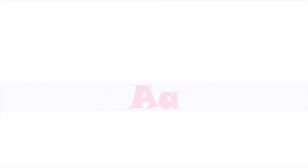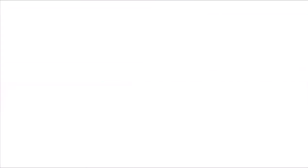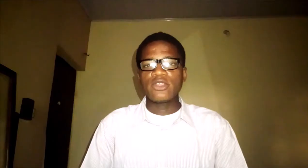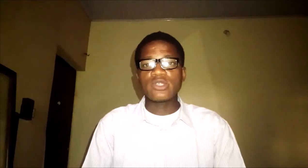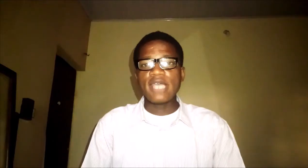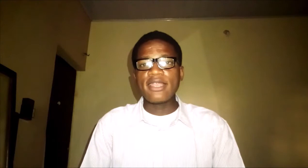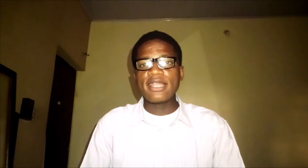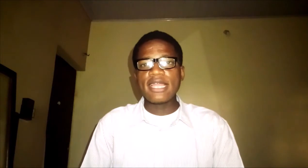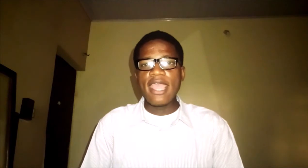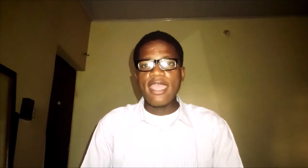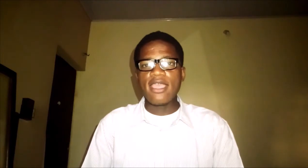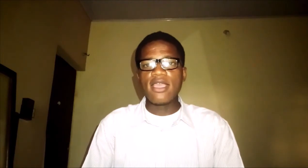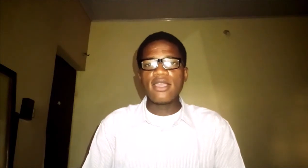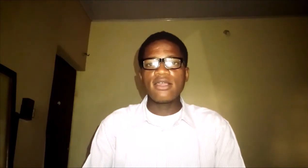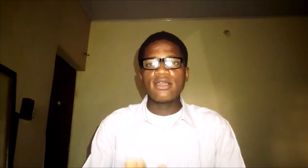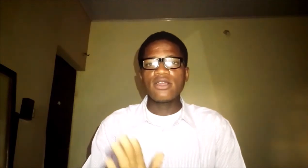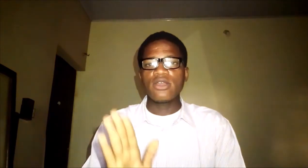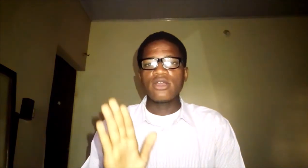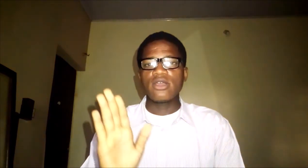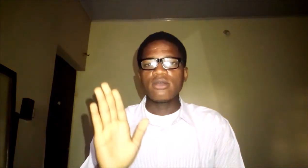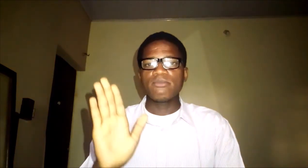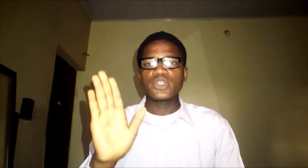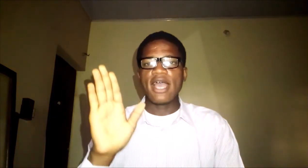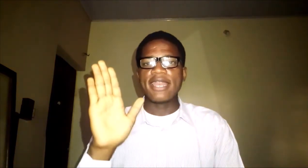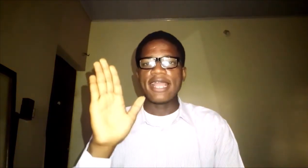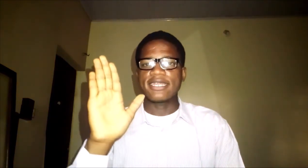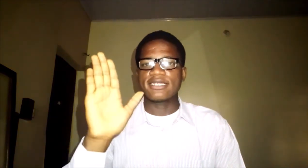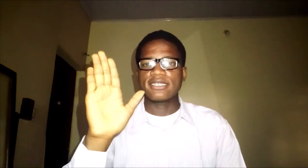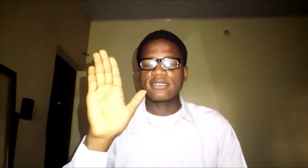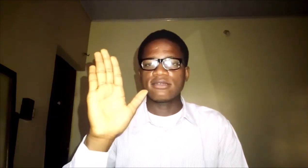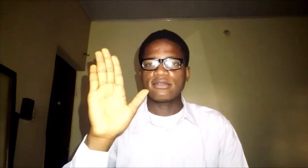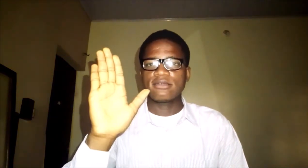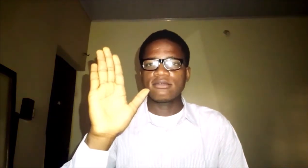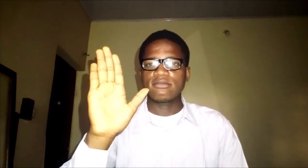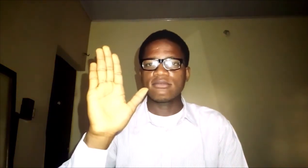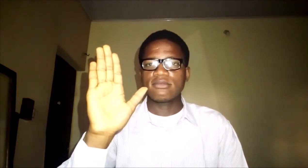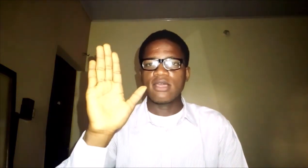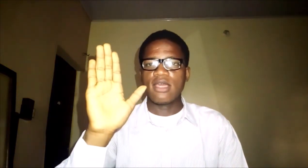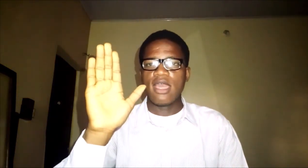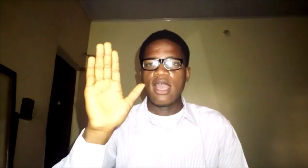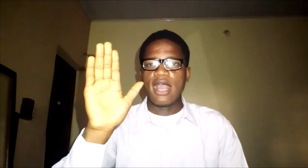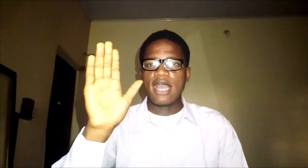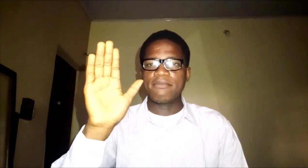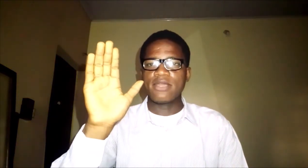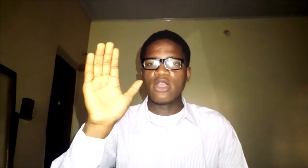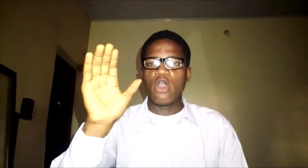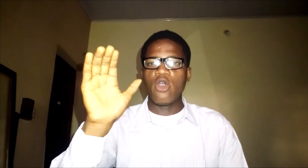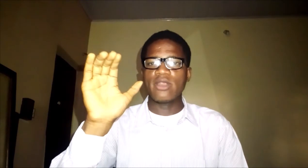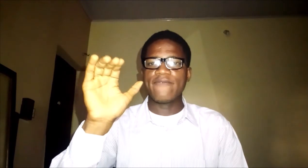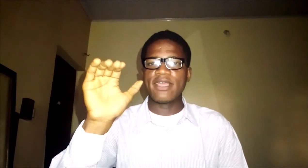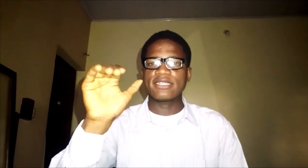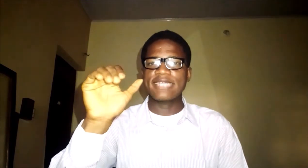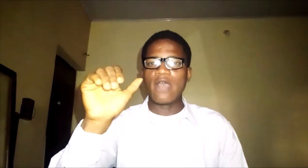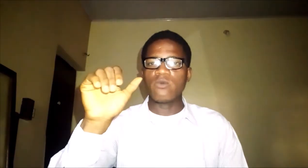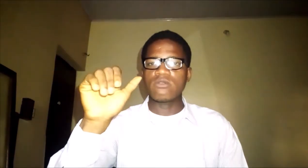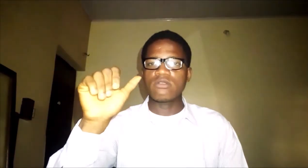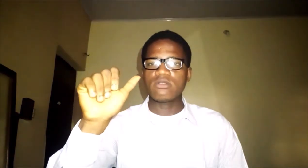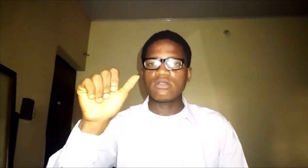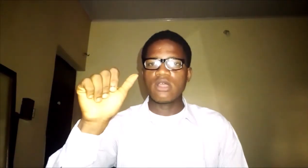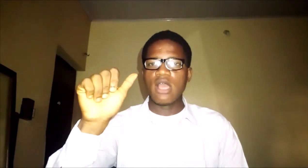To sign the letter A, put your hand like this and bring all the fingers down and